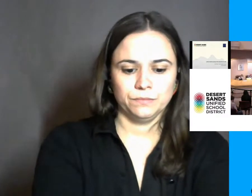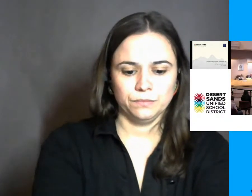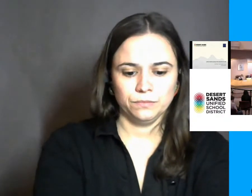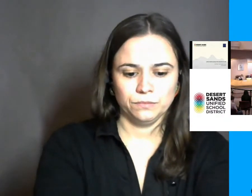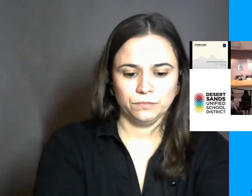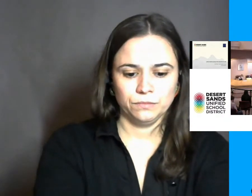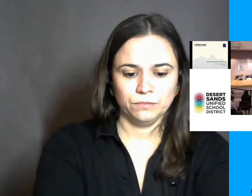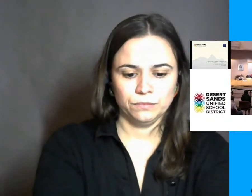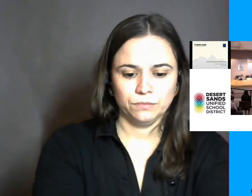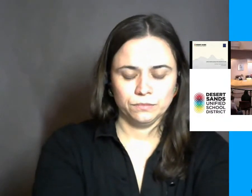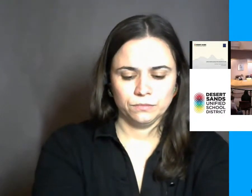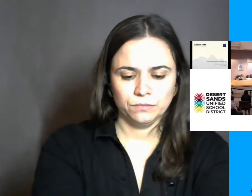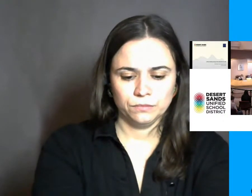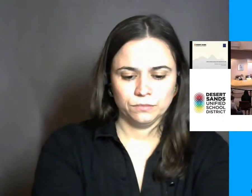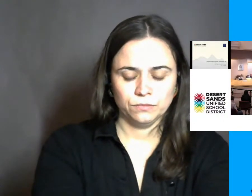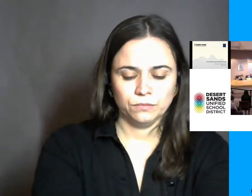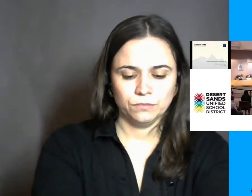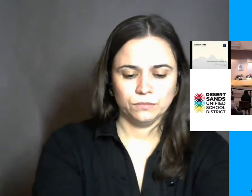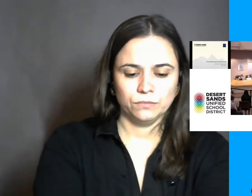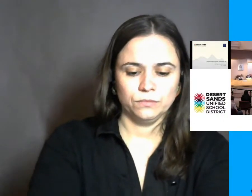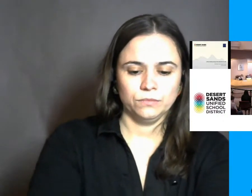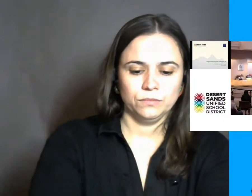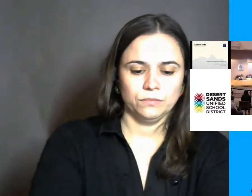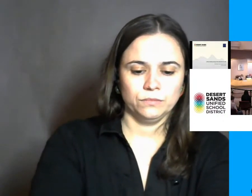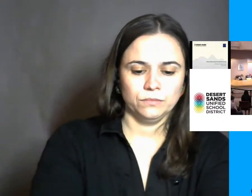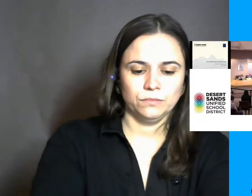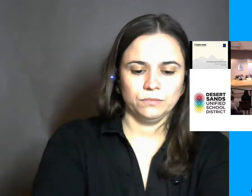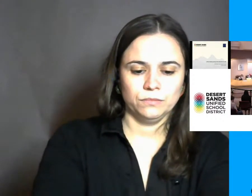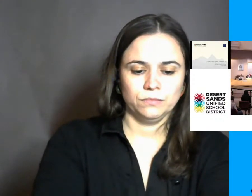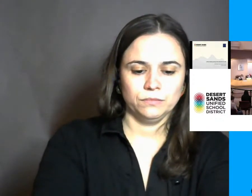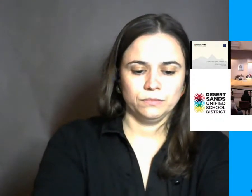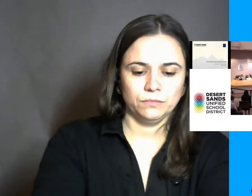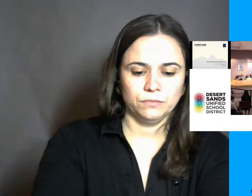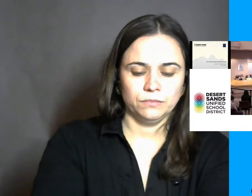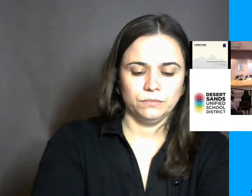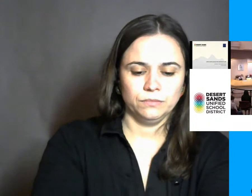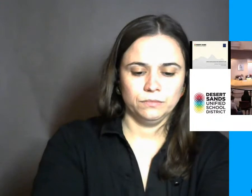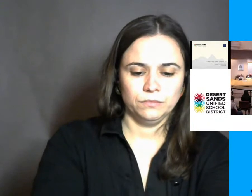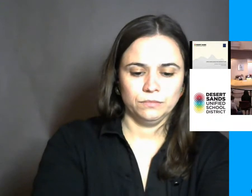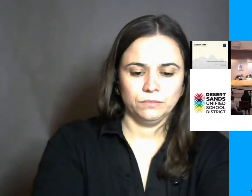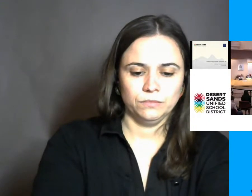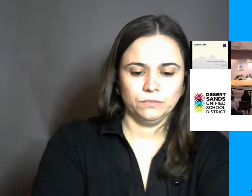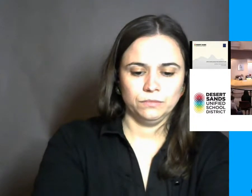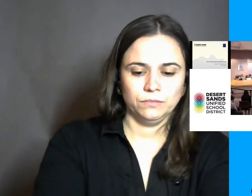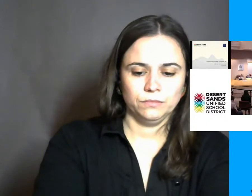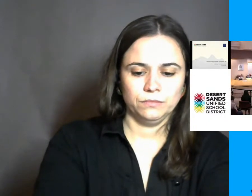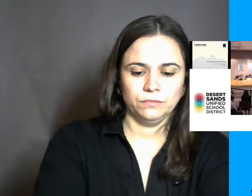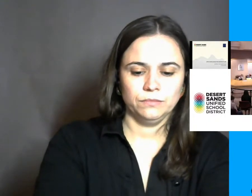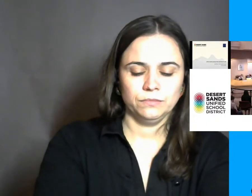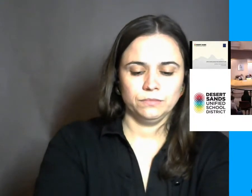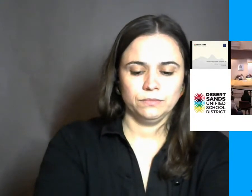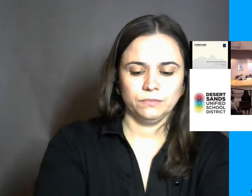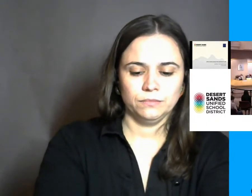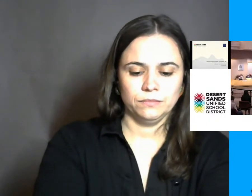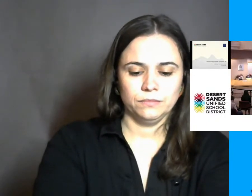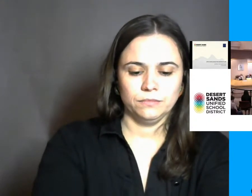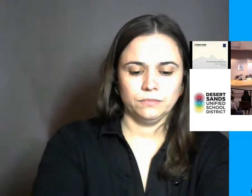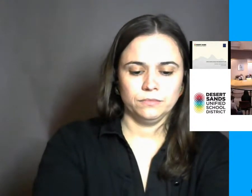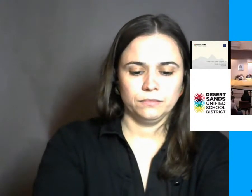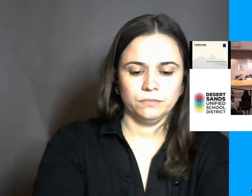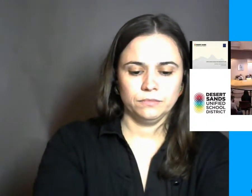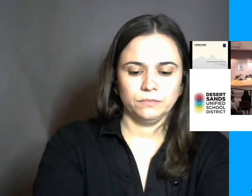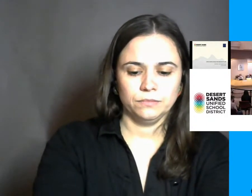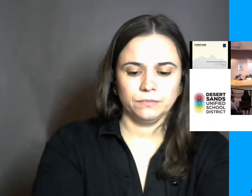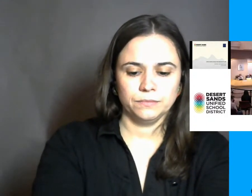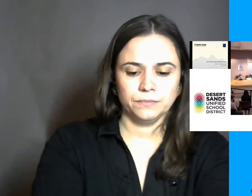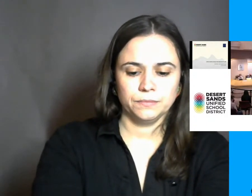So Patrick's going to continue his presentation in giving us a status report on identification of facilities needs.